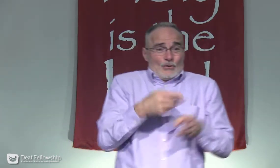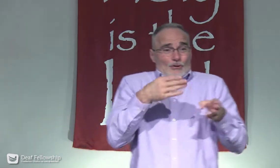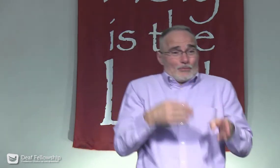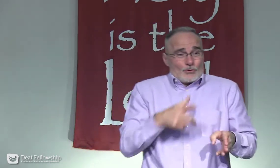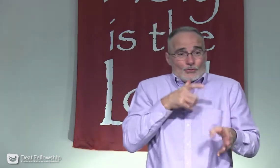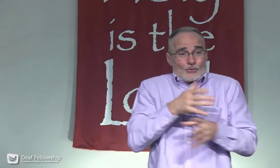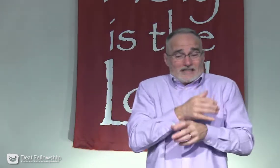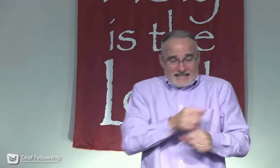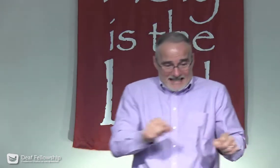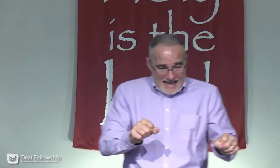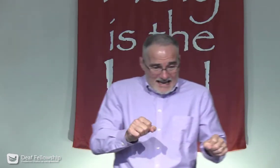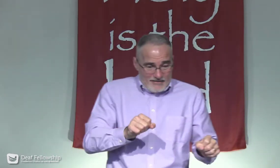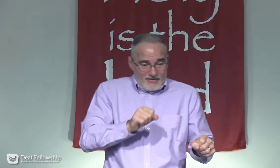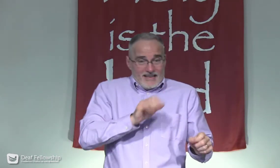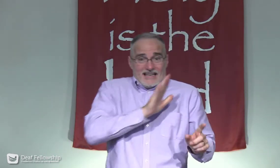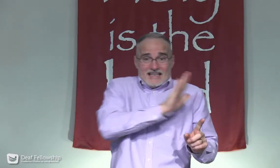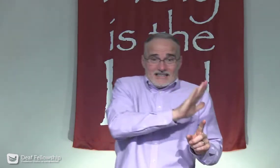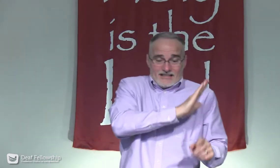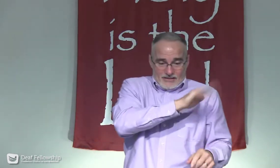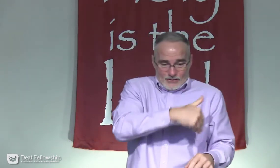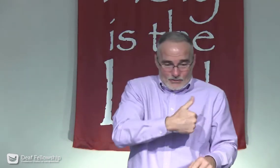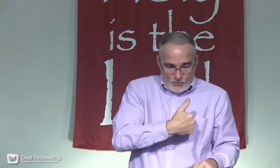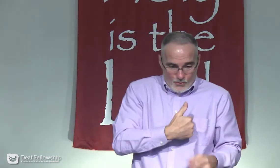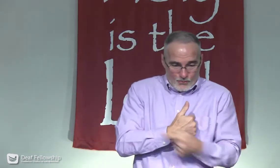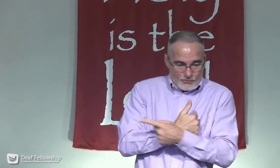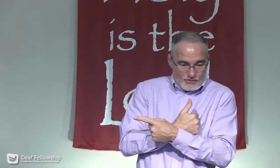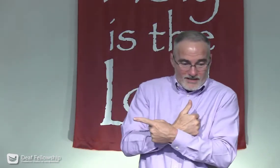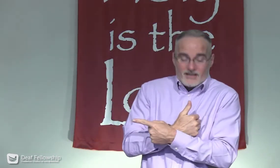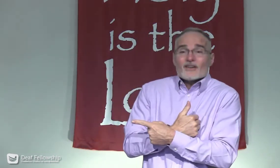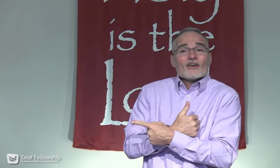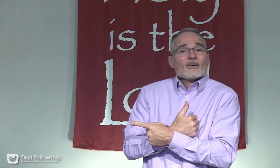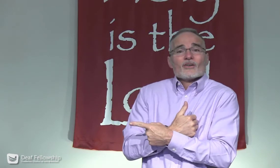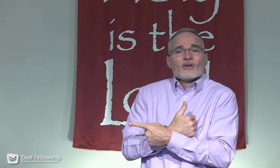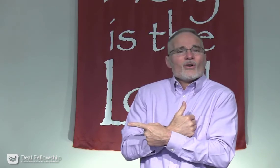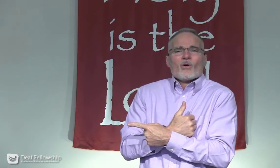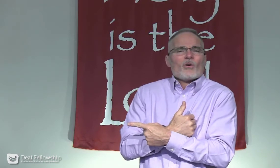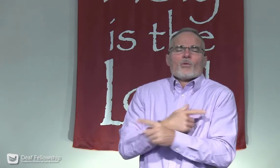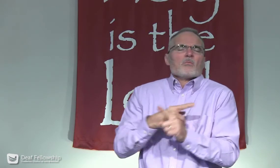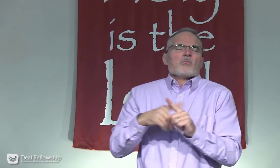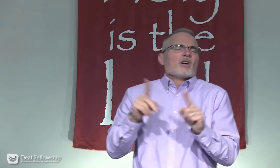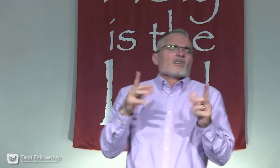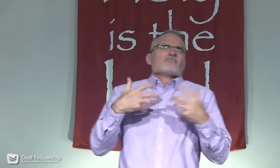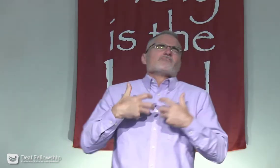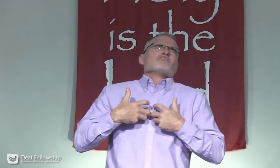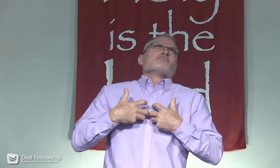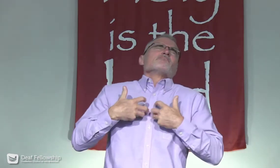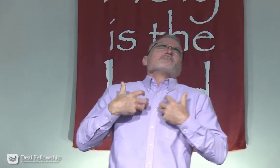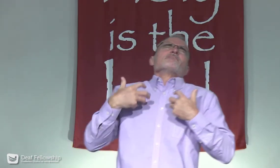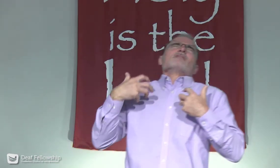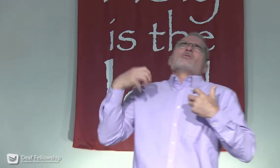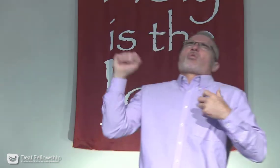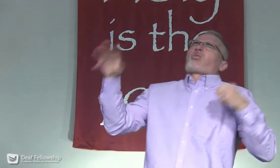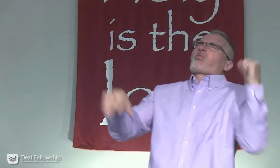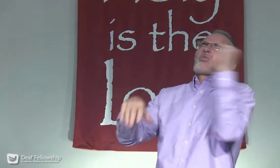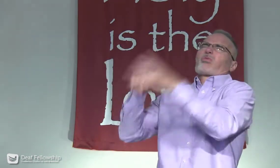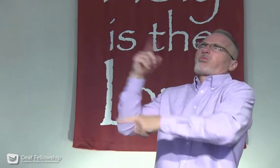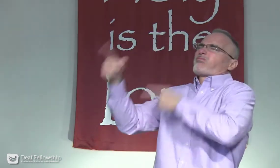die. And again, the only person who could save his soul is